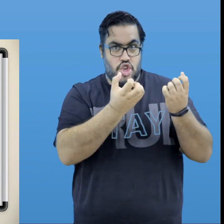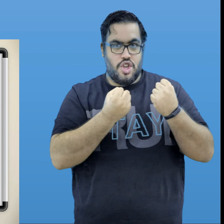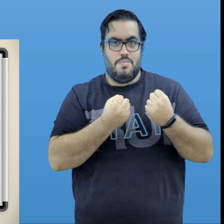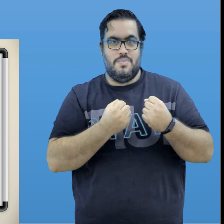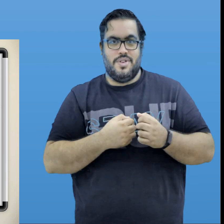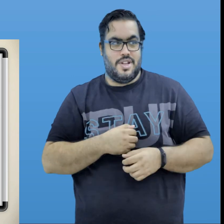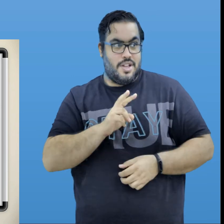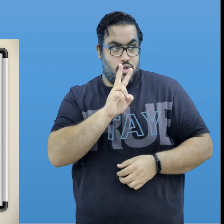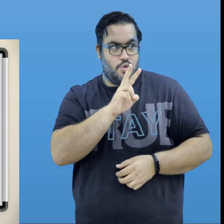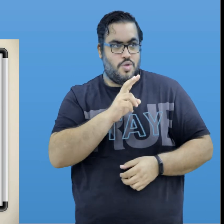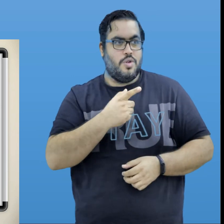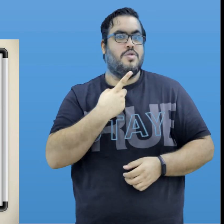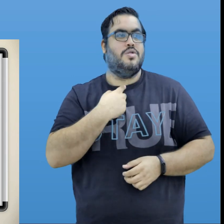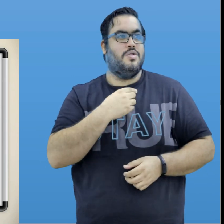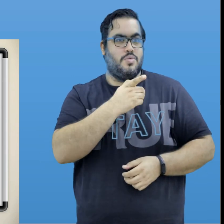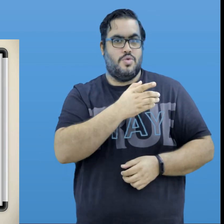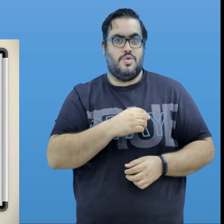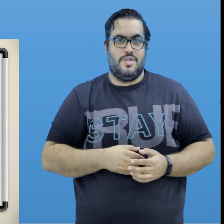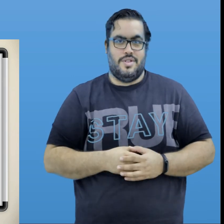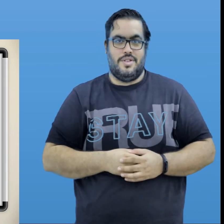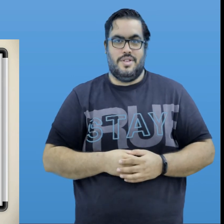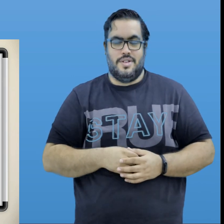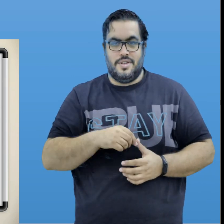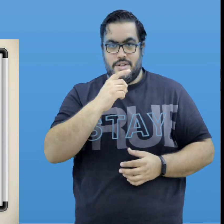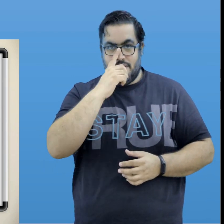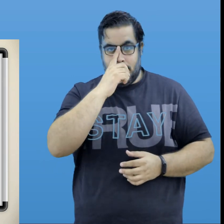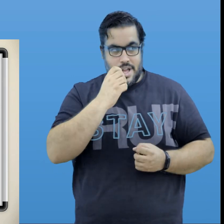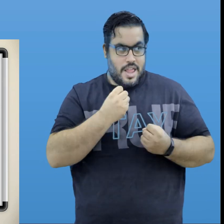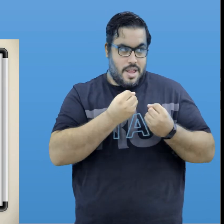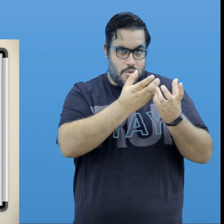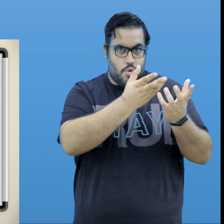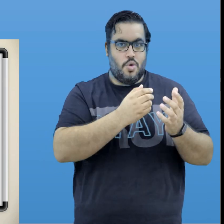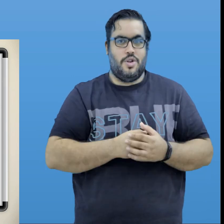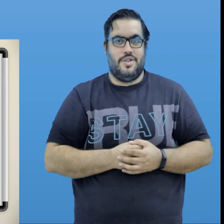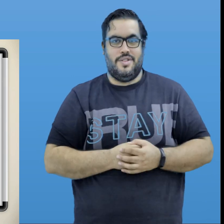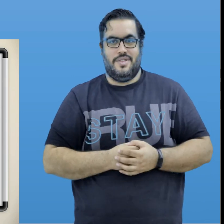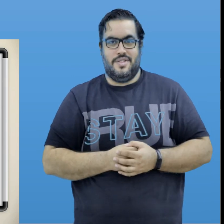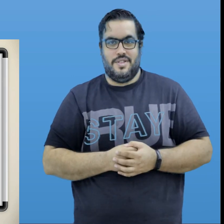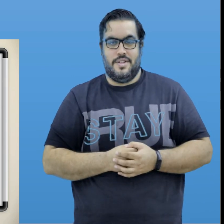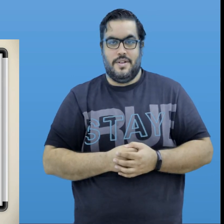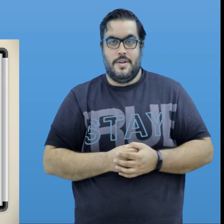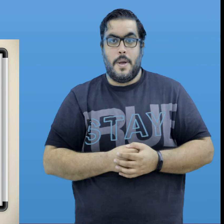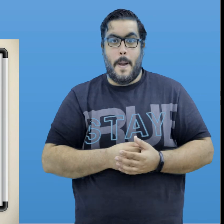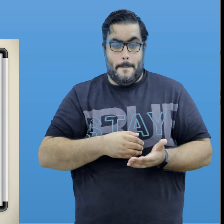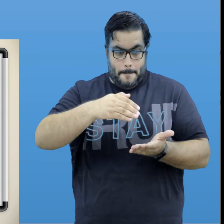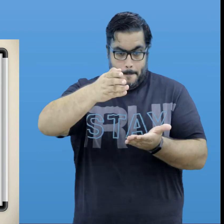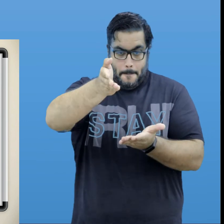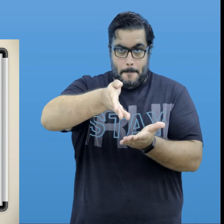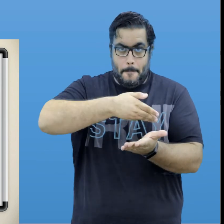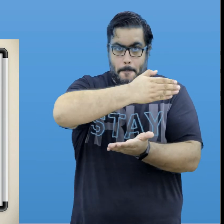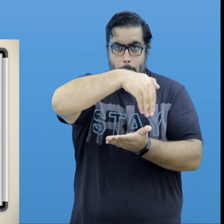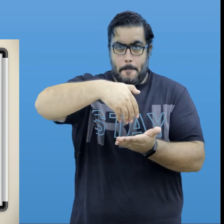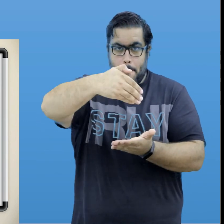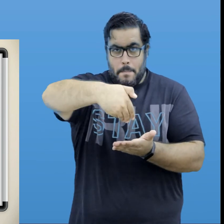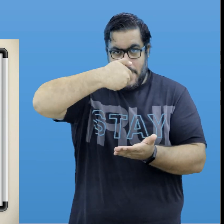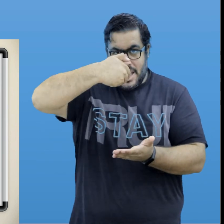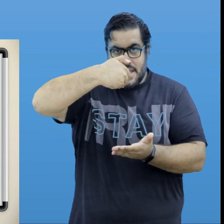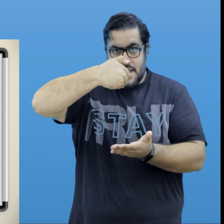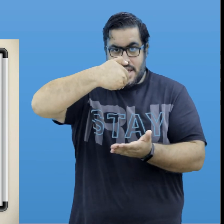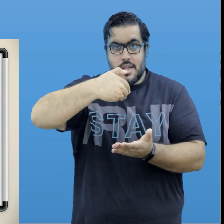a vocabulary item we took in the previous episodes. So antioxidants purify the body from